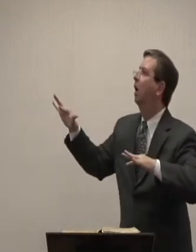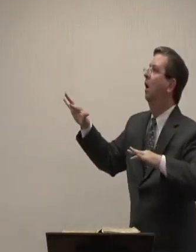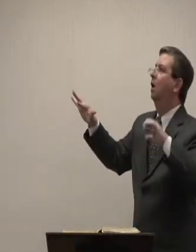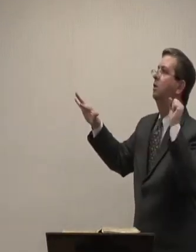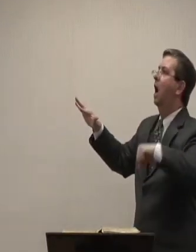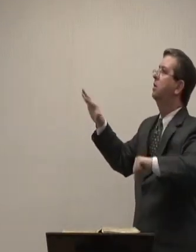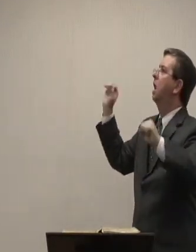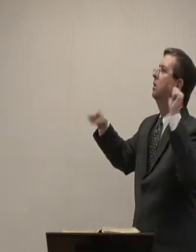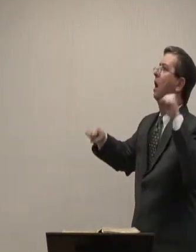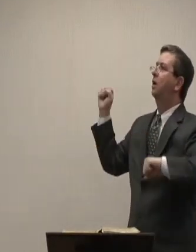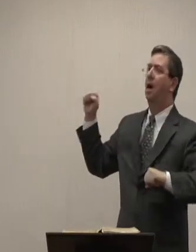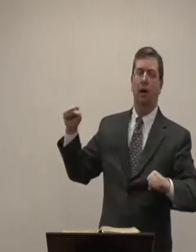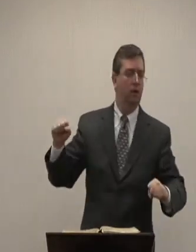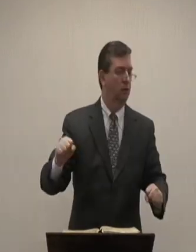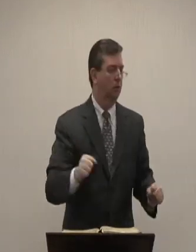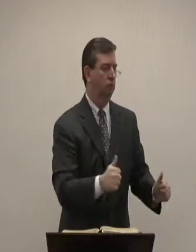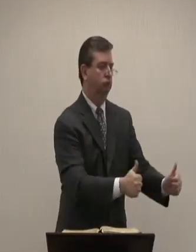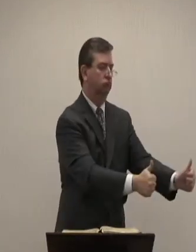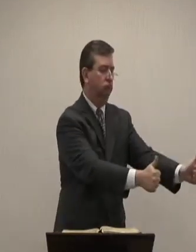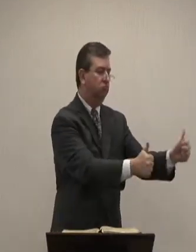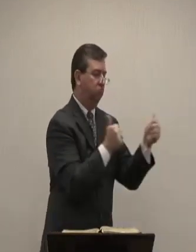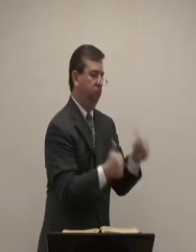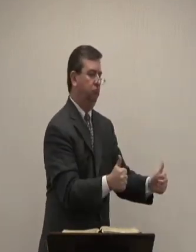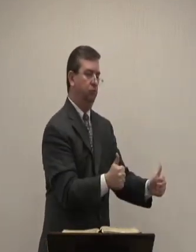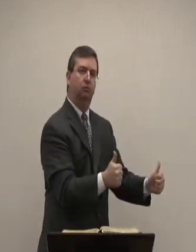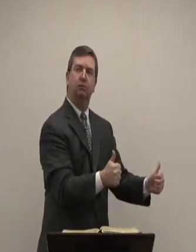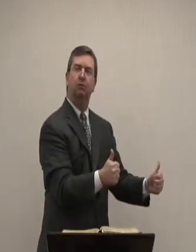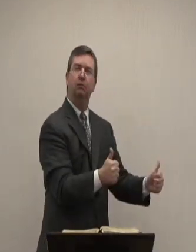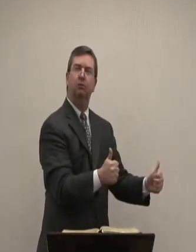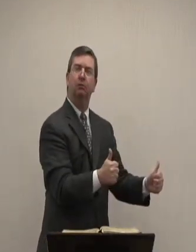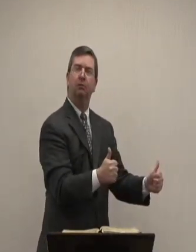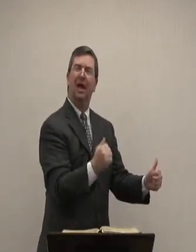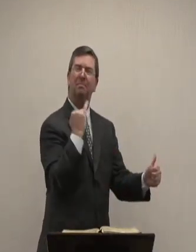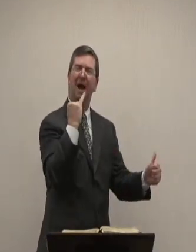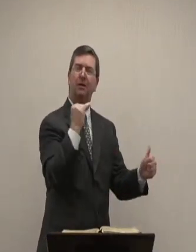of all of those things. And the disciples were receiving everything that he said.